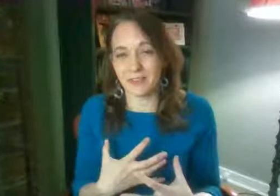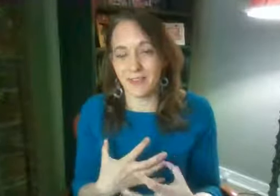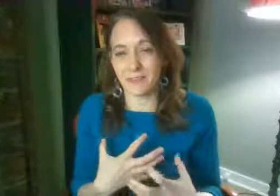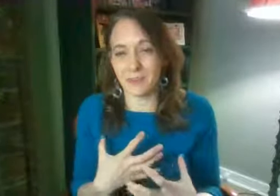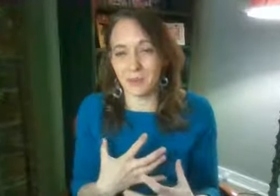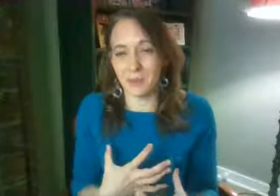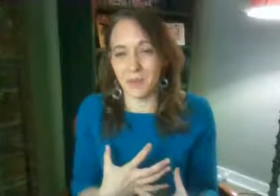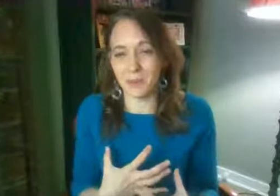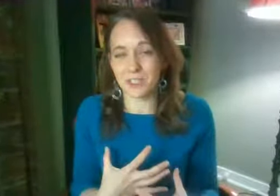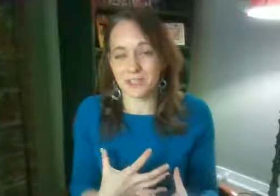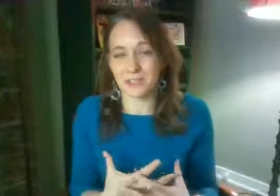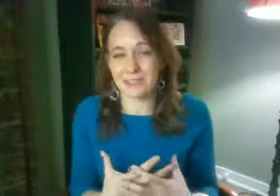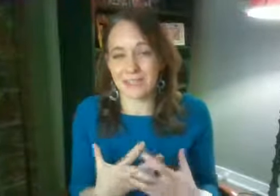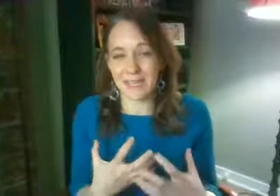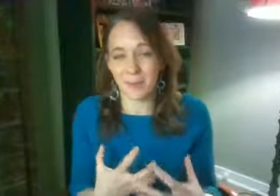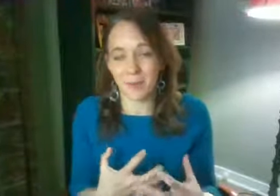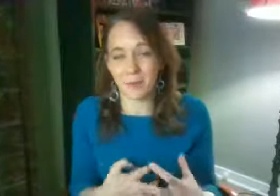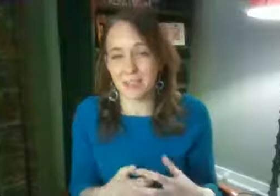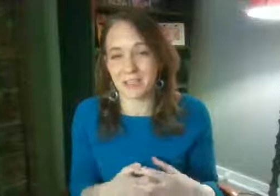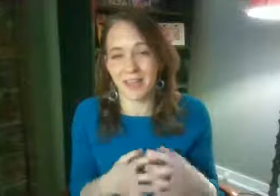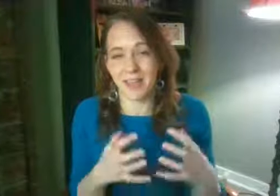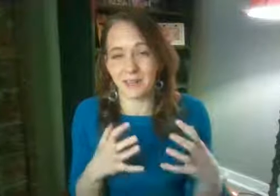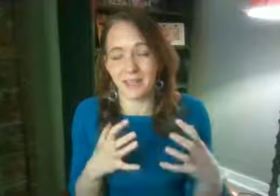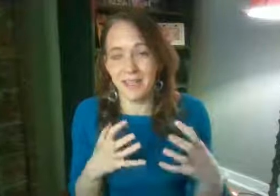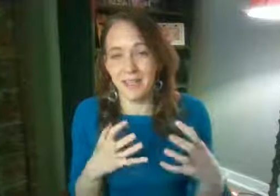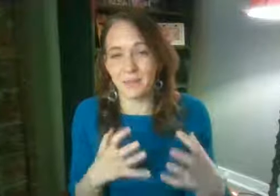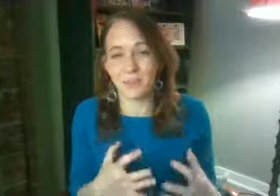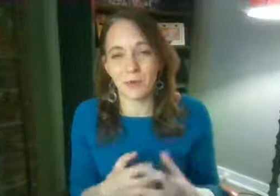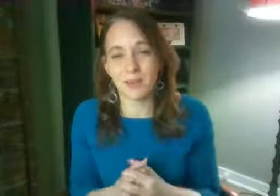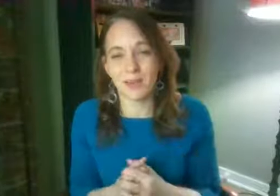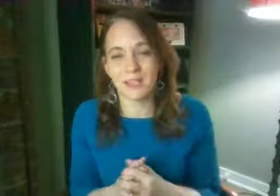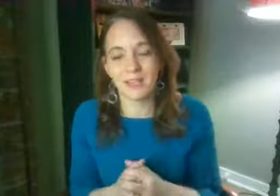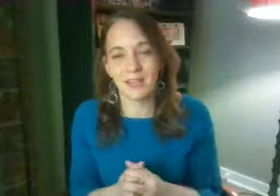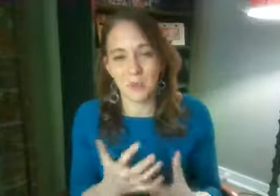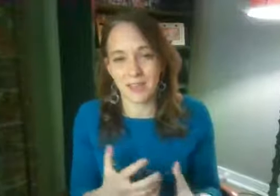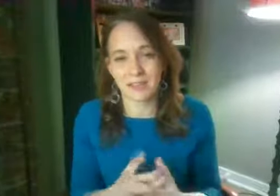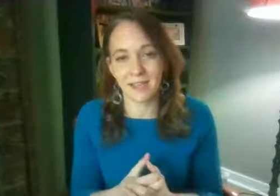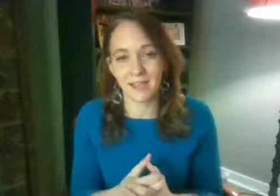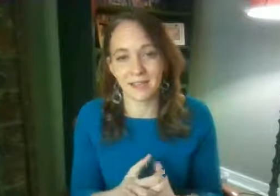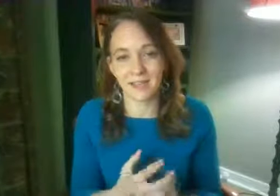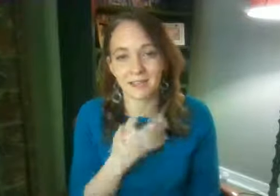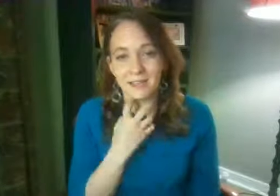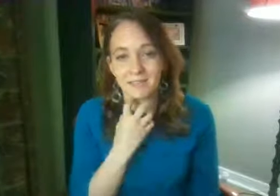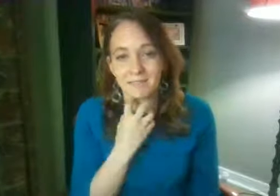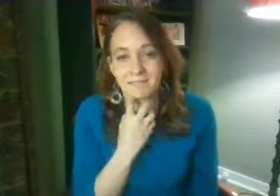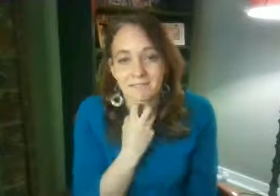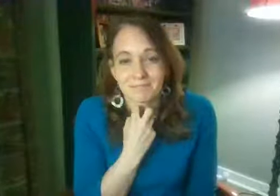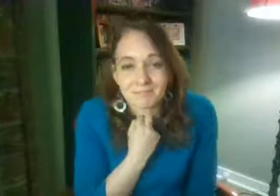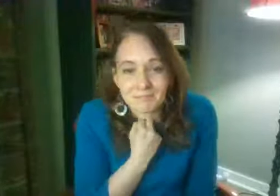inside of like, oh, I wish I could take back what I just said, or I'm so embarrassed. Here's what that sign looks like. Ooh.